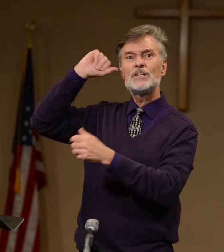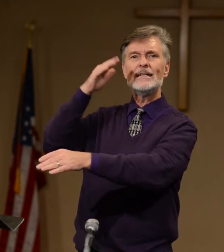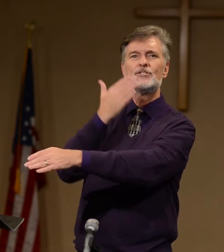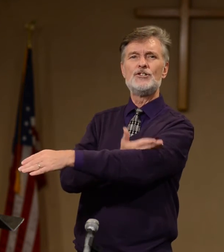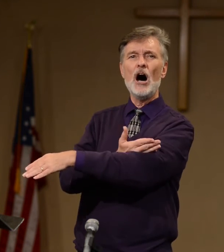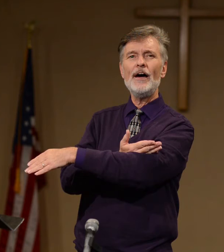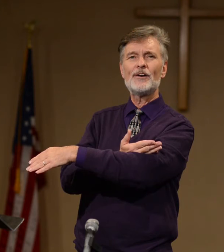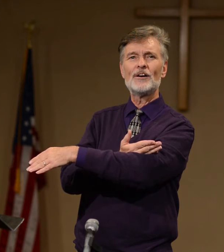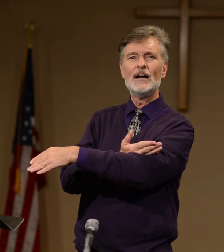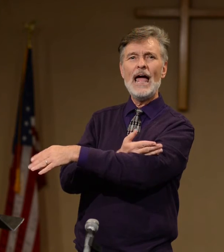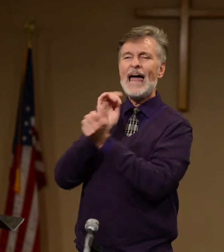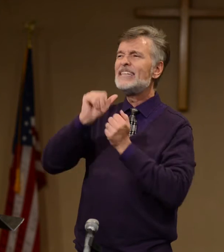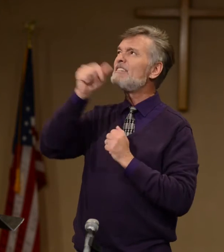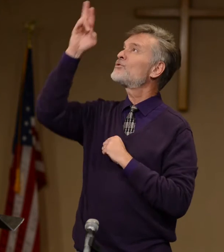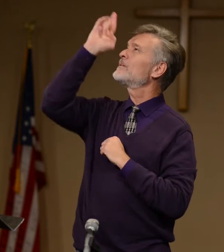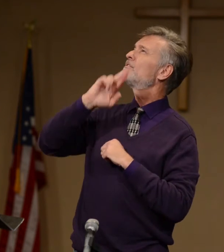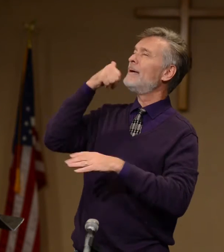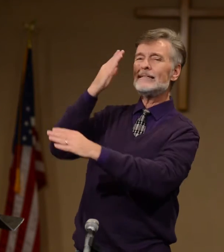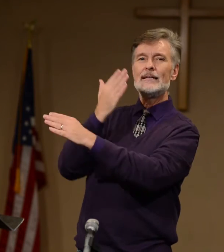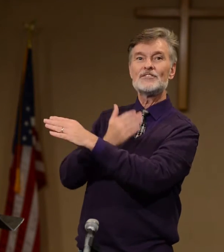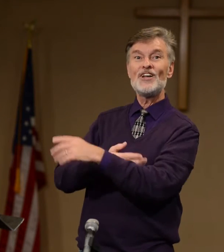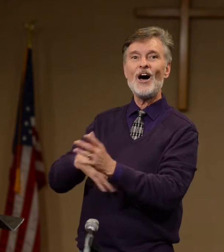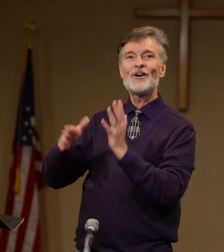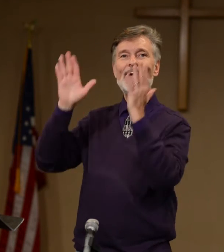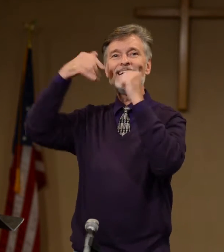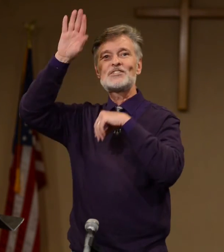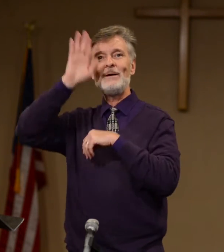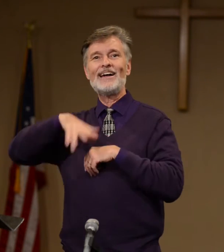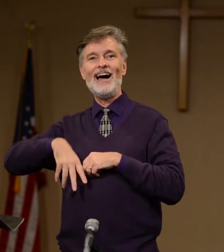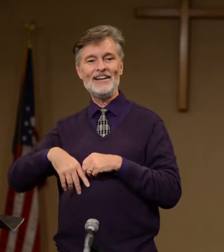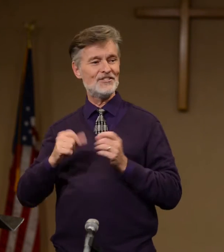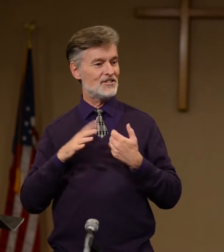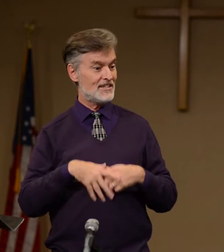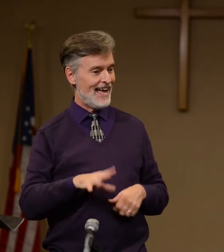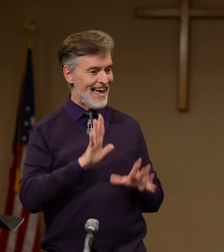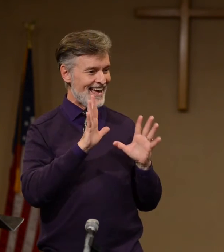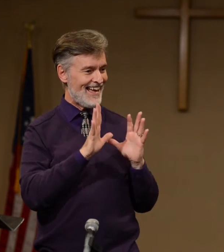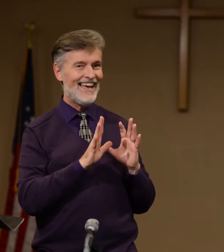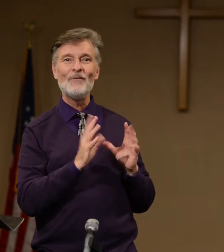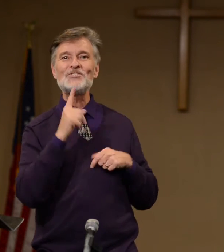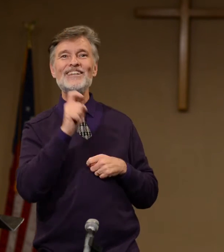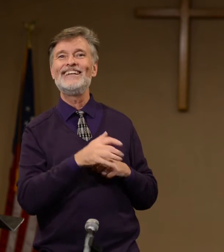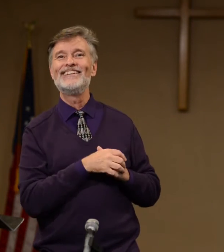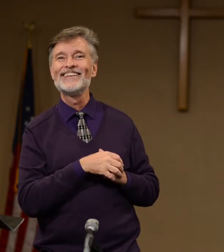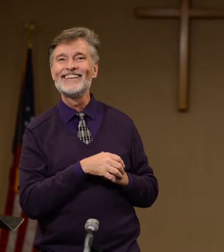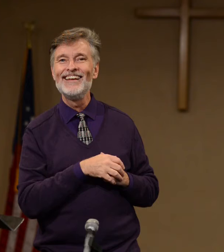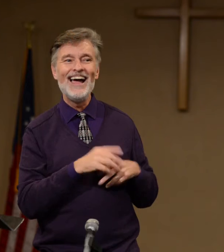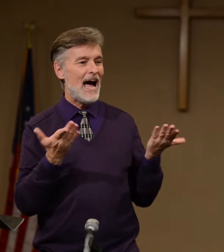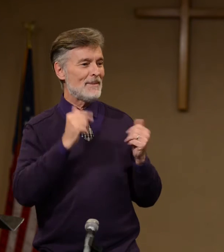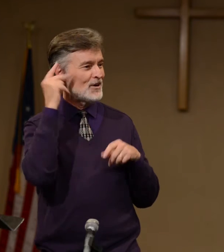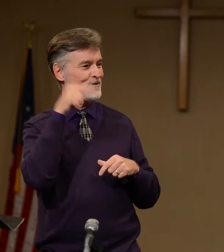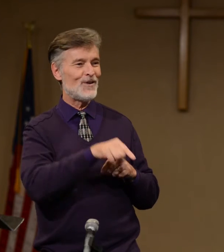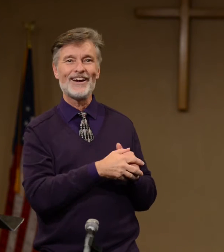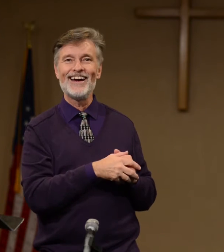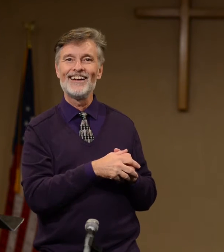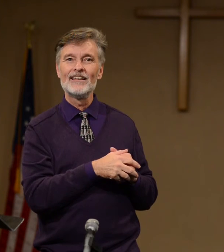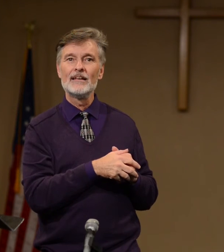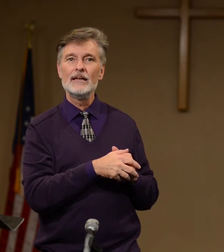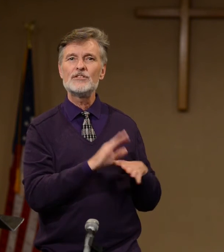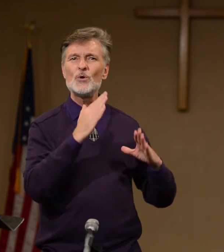his daughter, disrespected his daughter, and expect God to just say, hey, what you need? I'm here for you. It's going